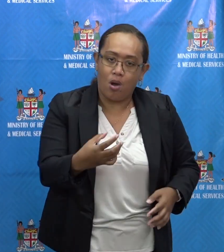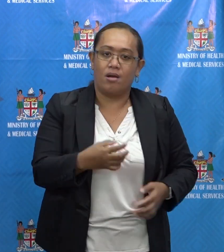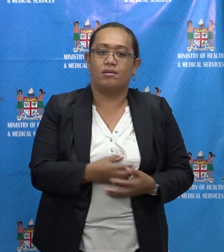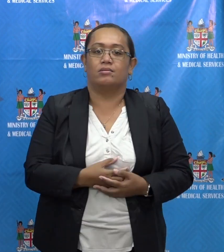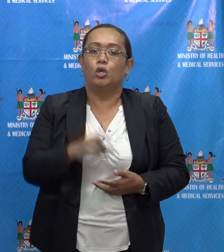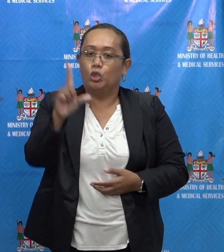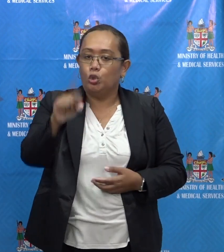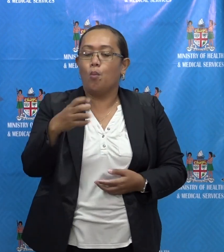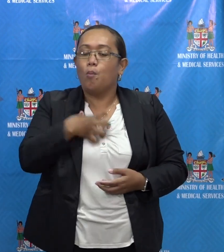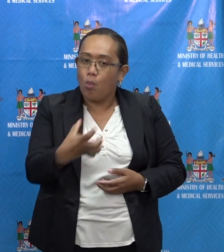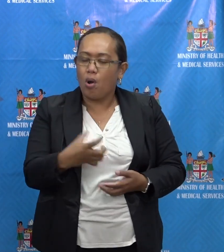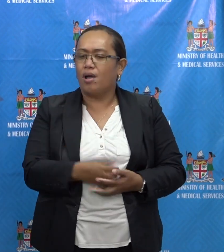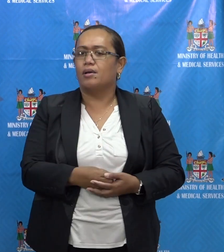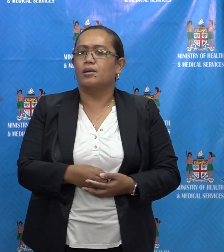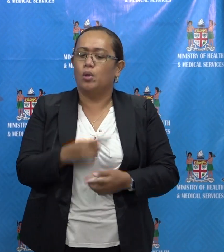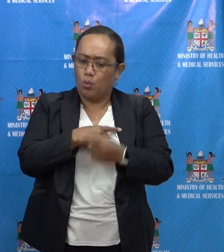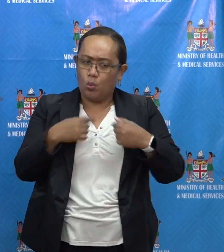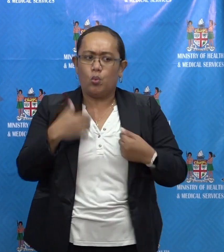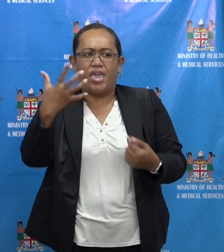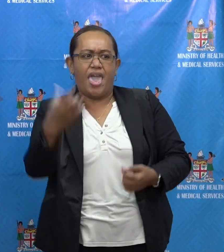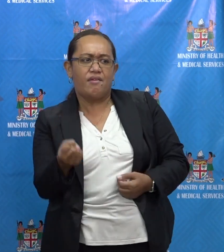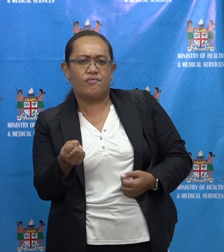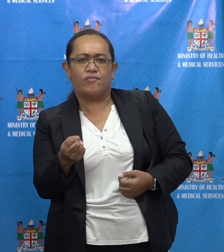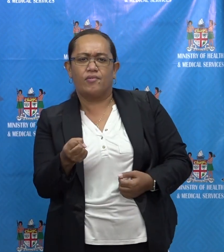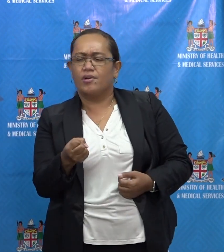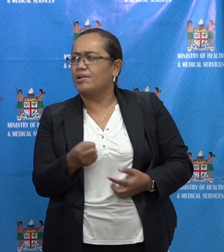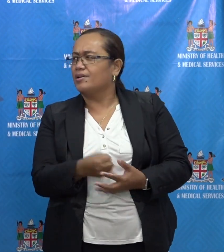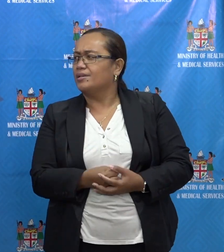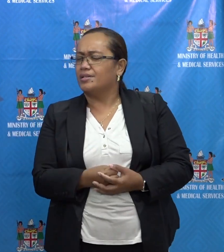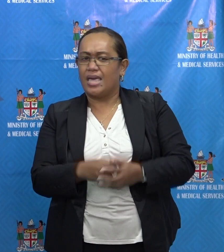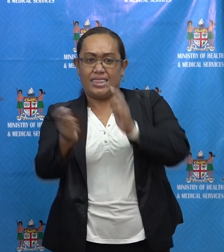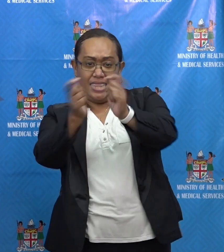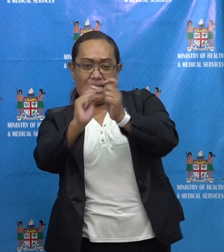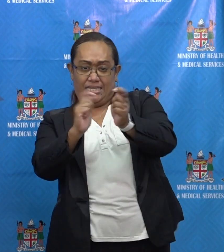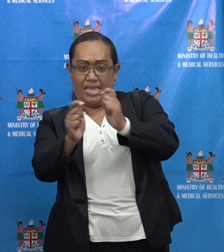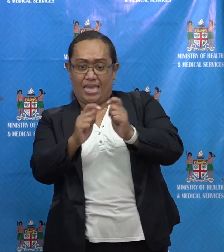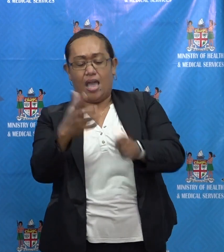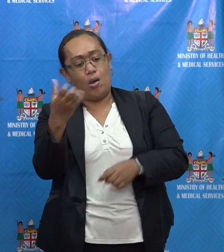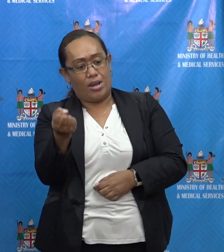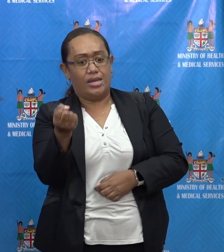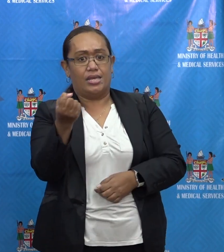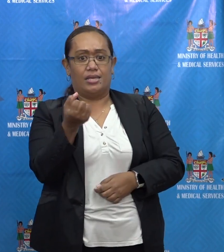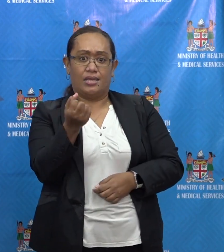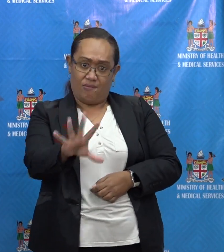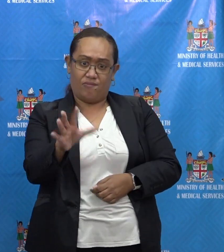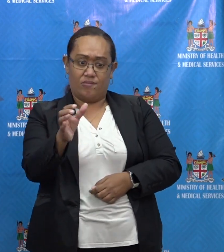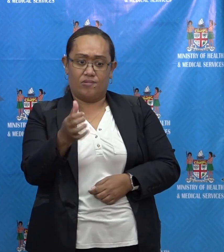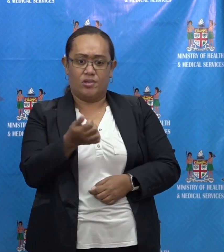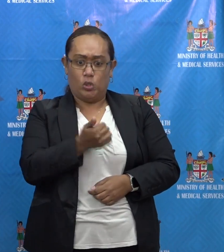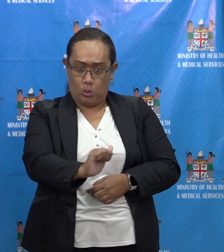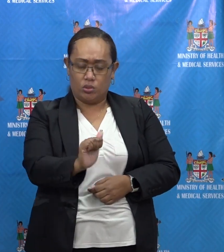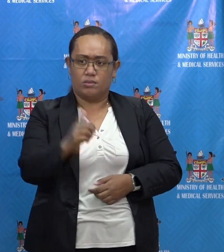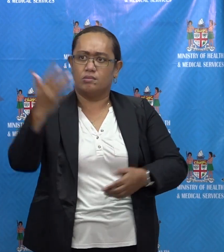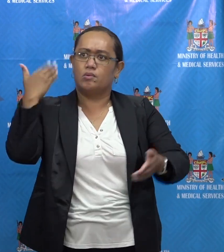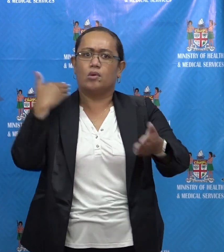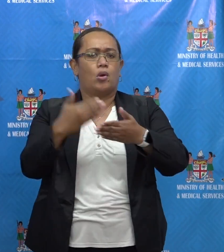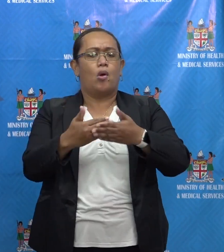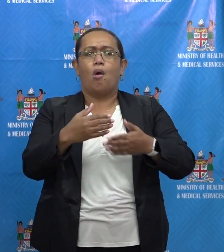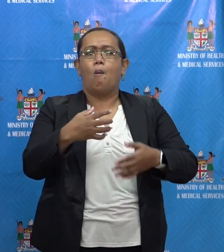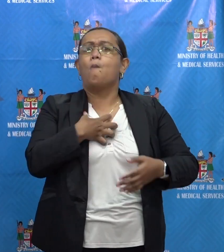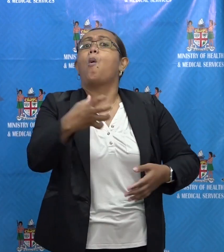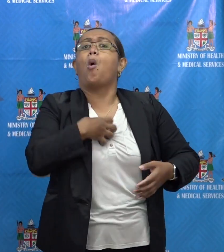instances. We have checked, some of our testing parameters that we've used are way beyond the WHO